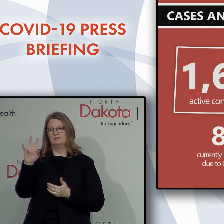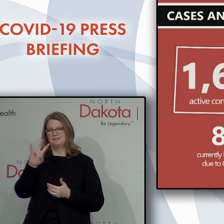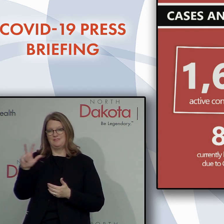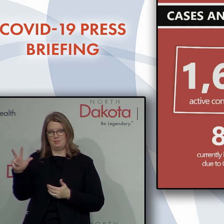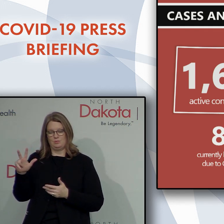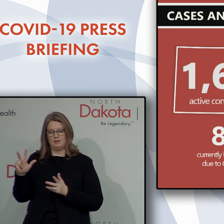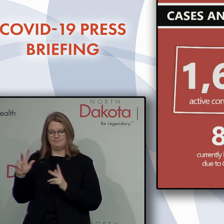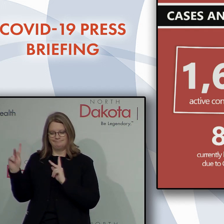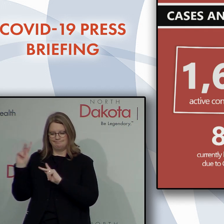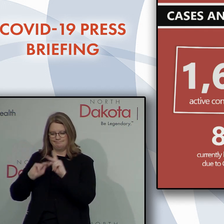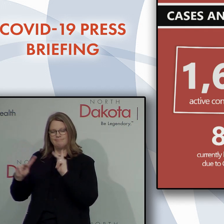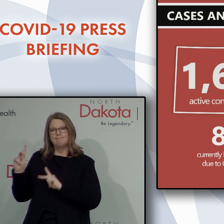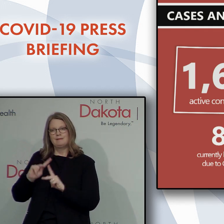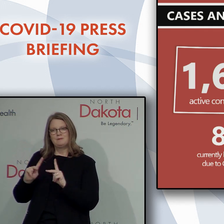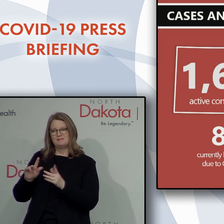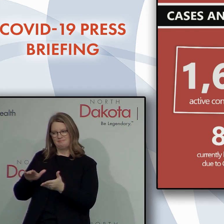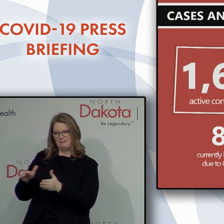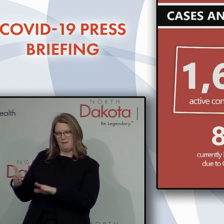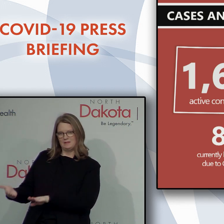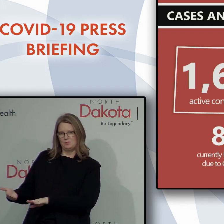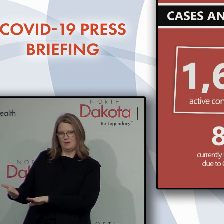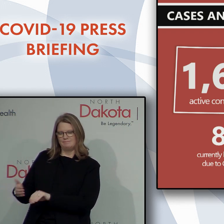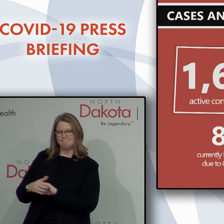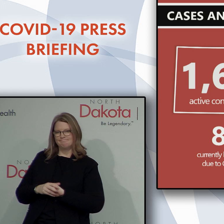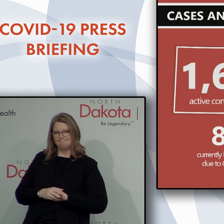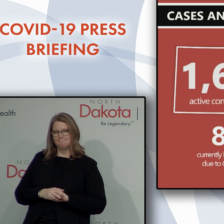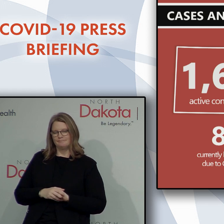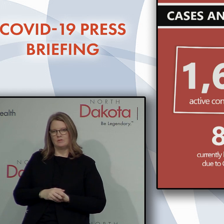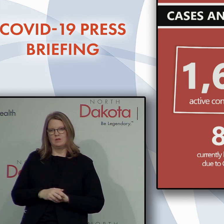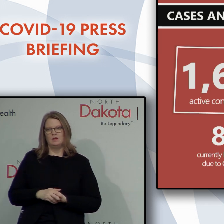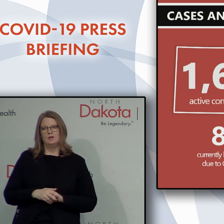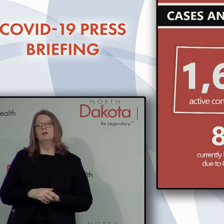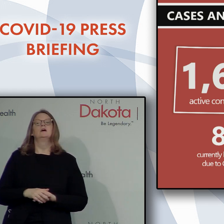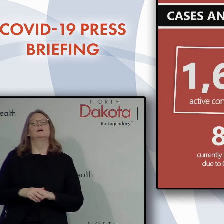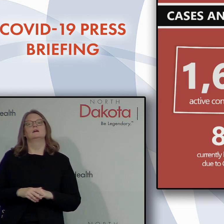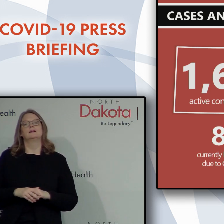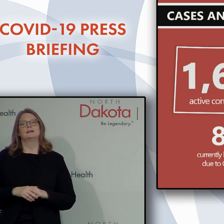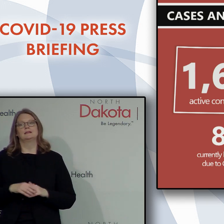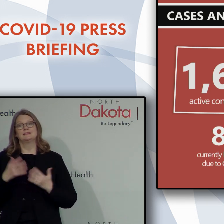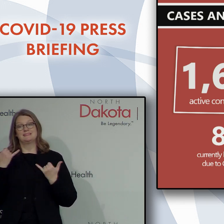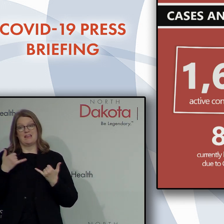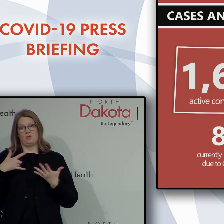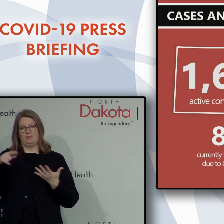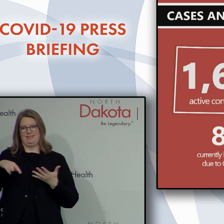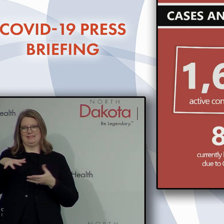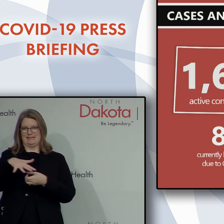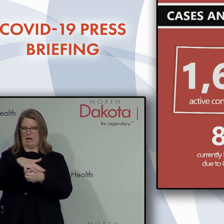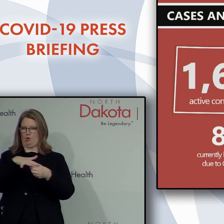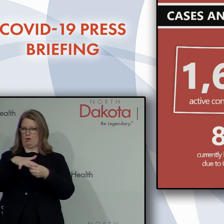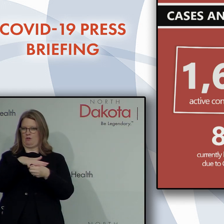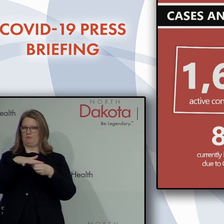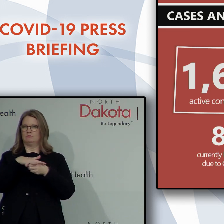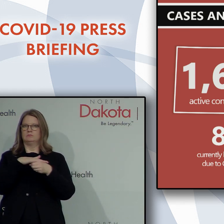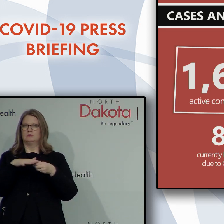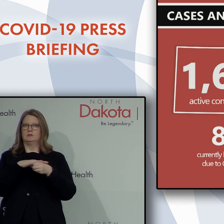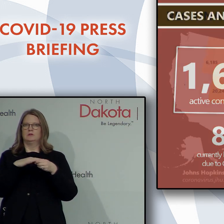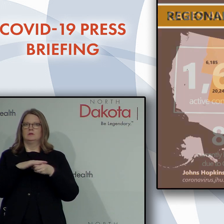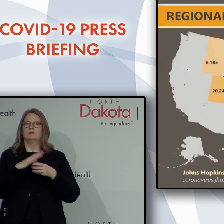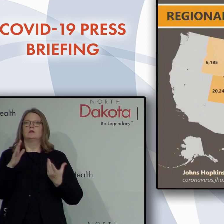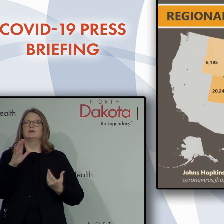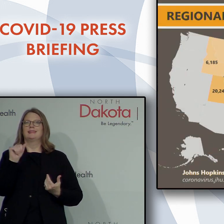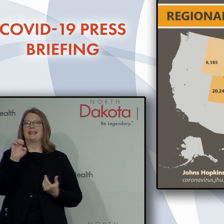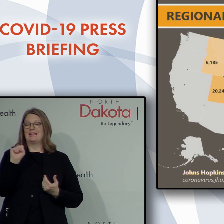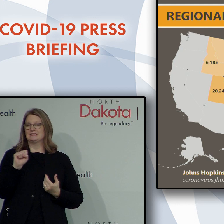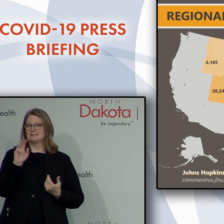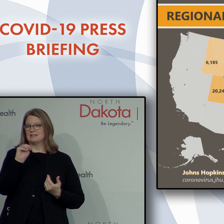1,373 individuals who have passed away. When we take a look at where we stand in the region, the cases in the